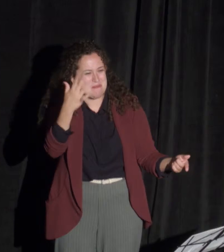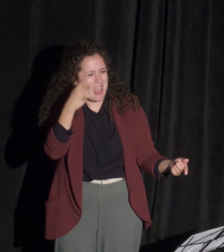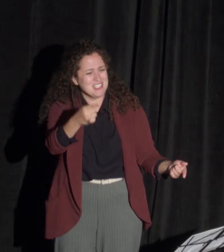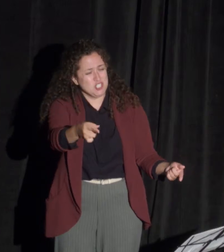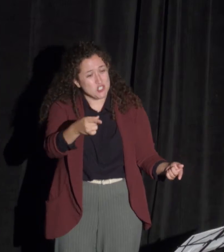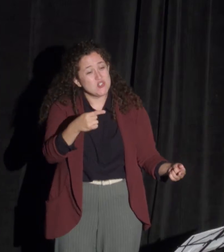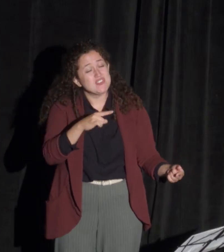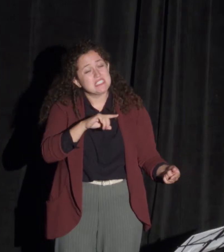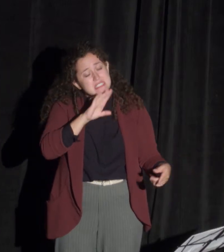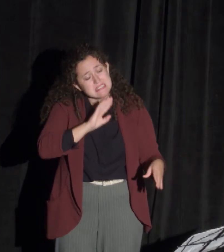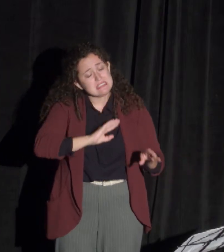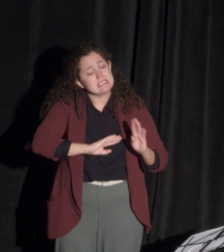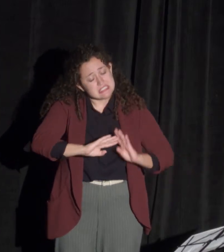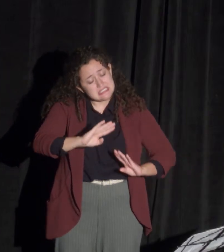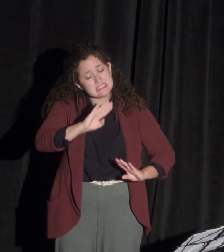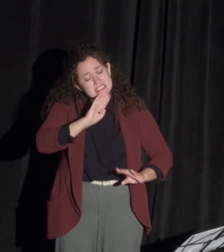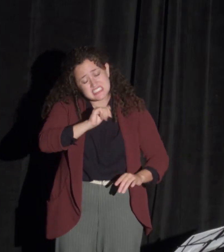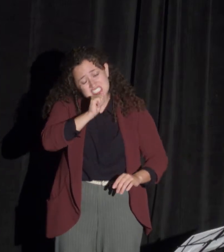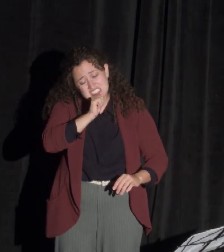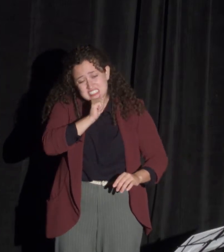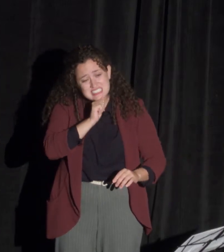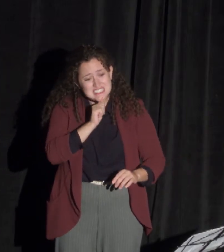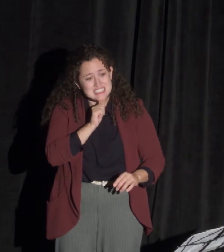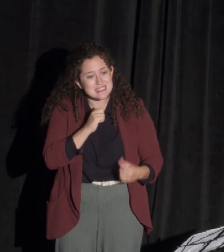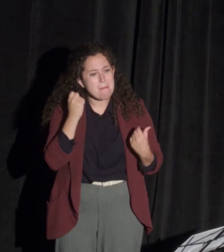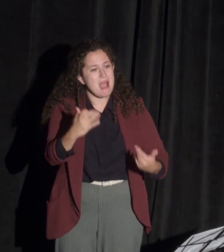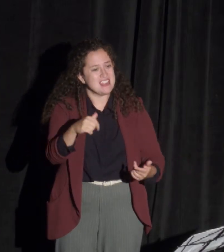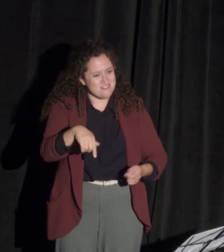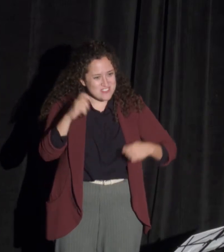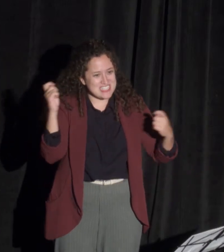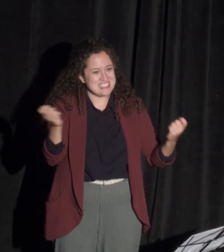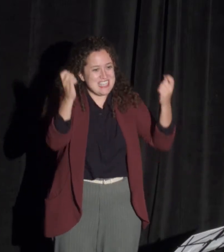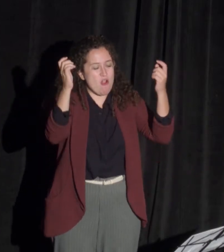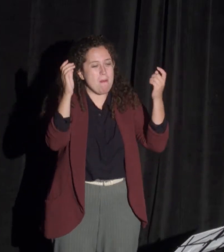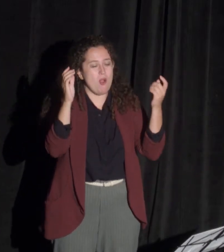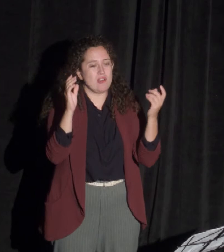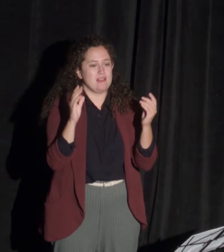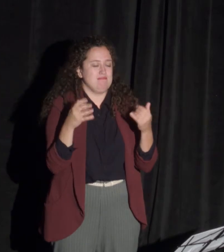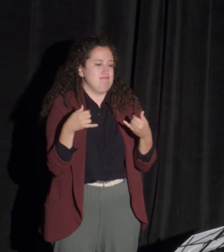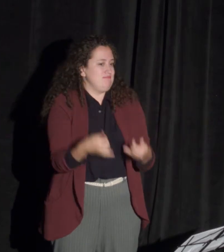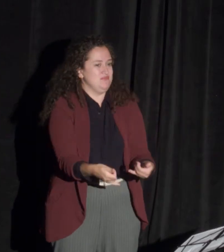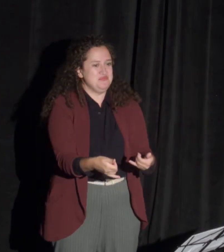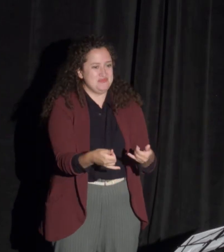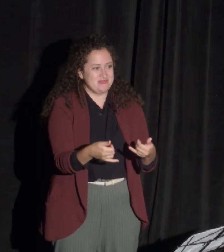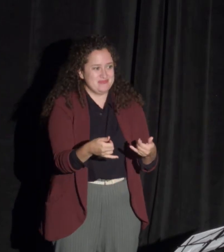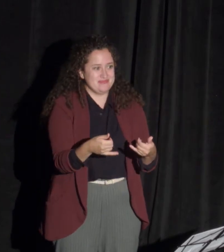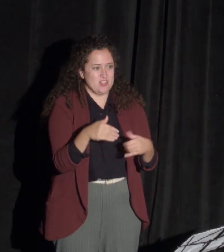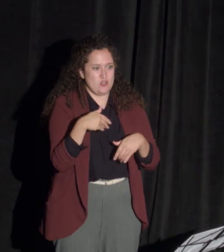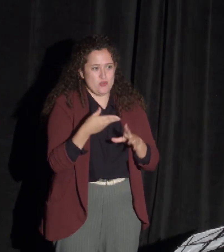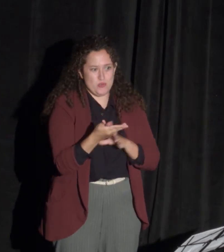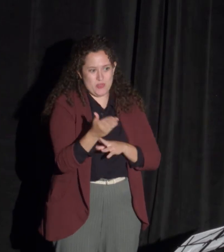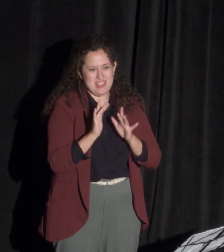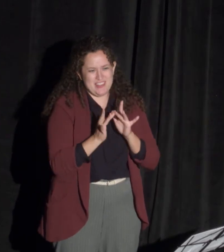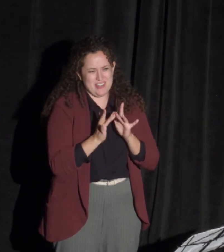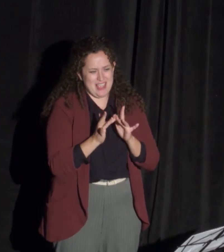many of these ceremonies via the internet, and Aiden and Eamon, I know you guys aren't watching it. Those are my